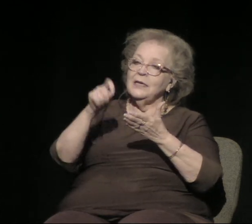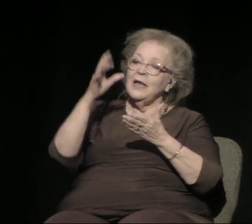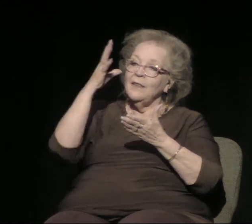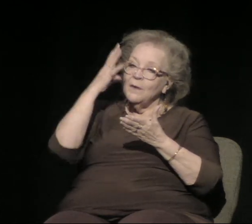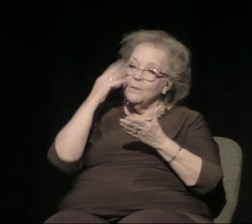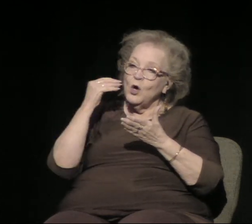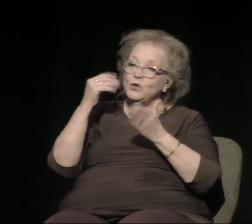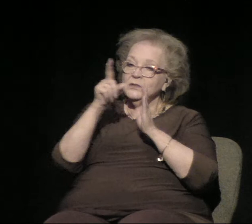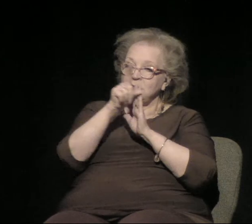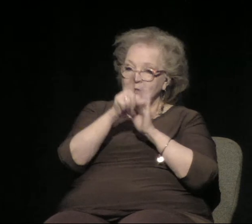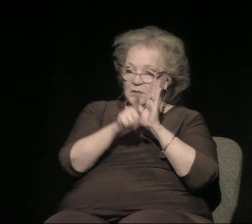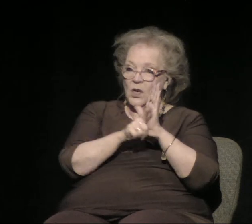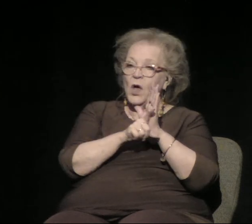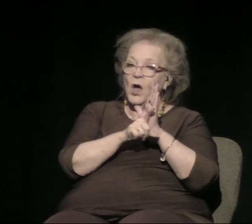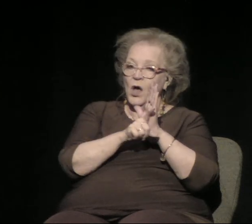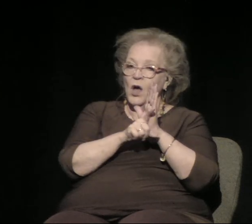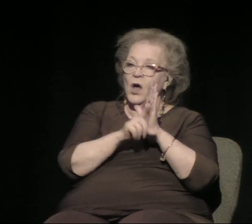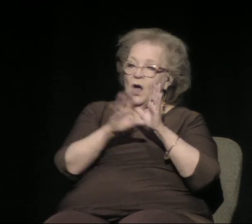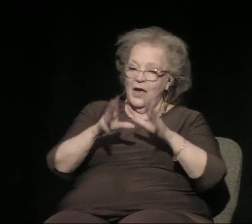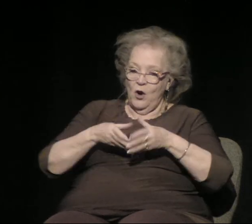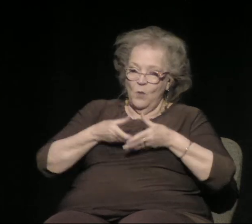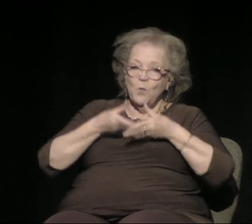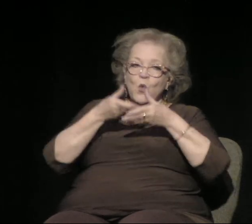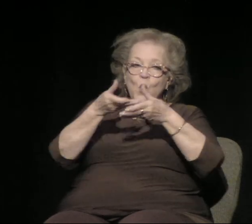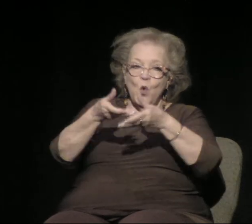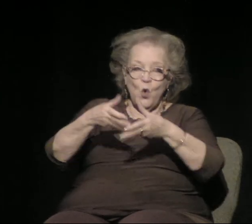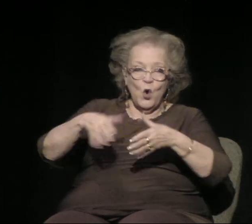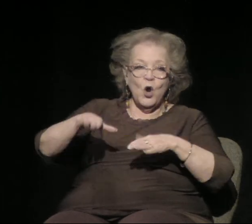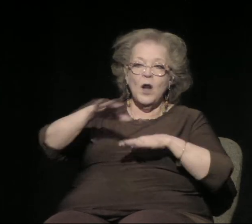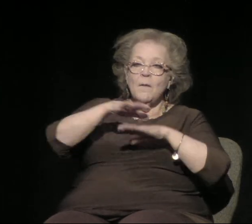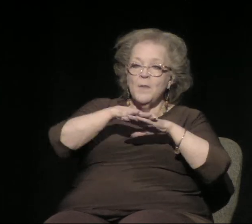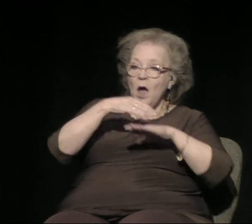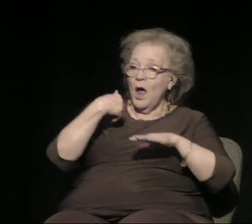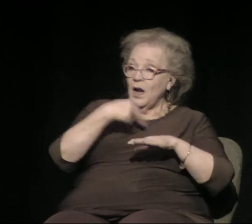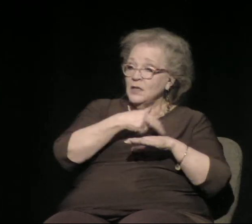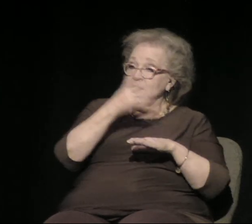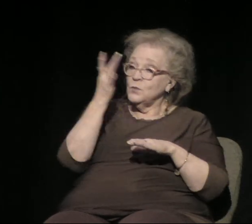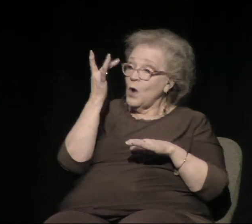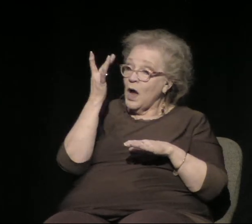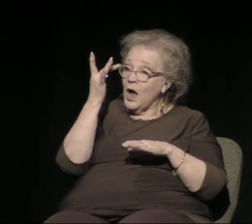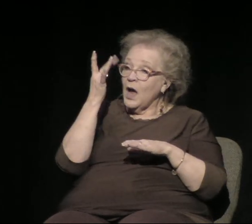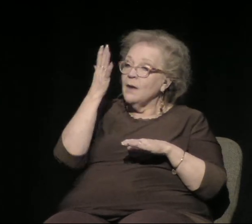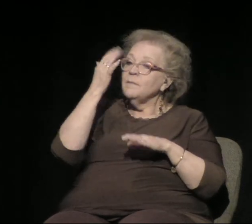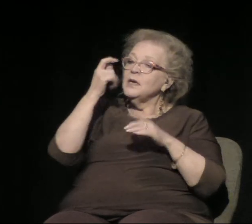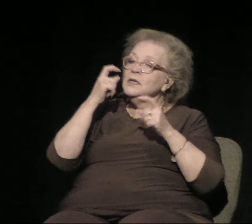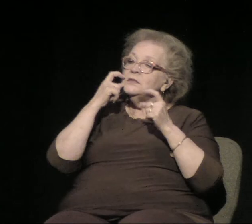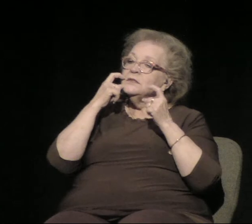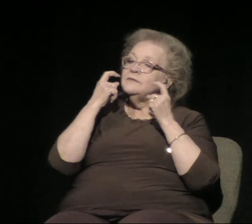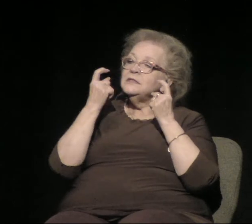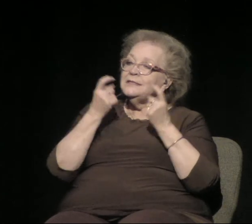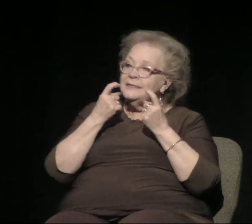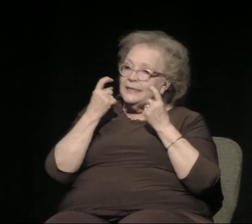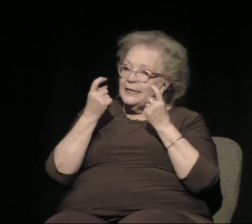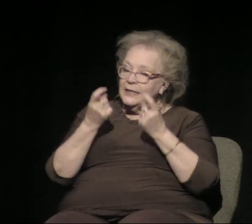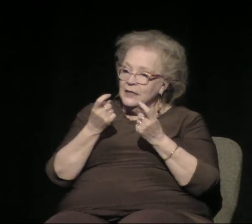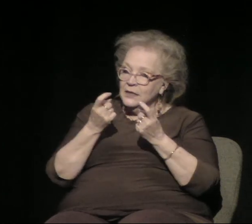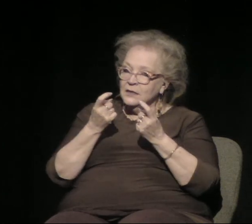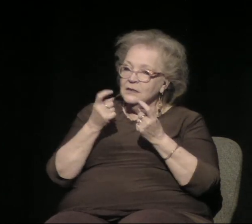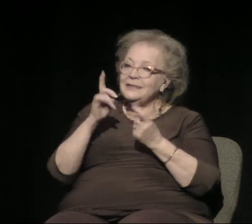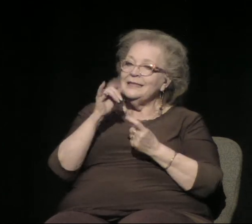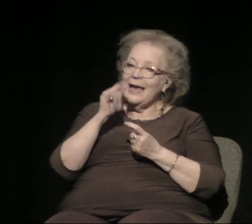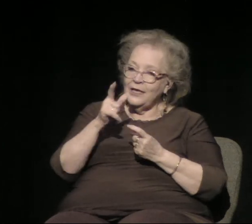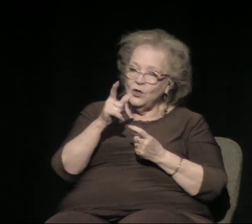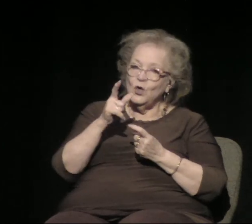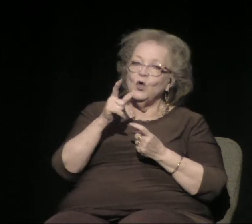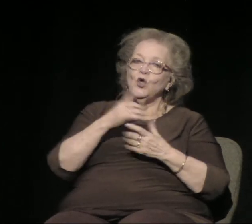the servant of God, have been poured out on us because we have sinned against you. Again, Daniel is confessing the sin and